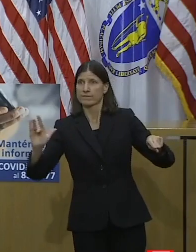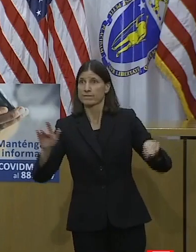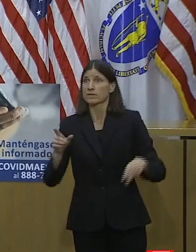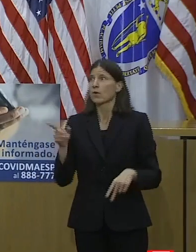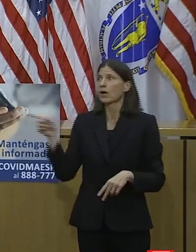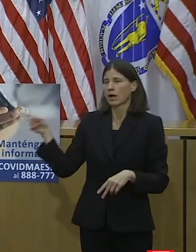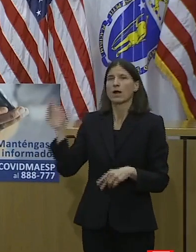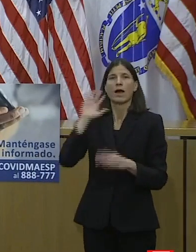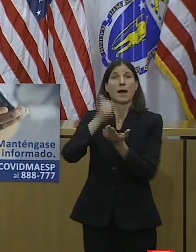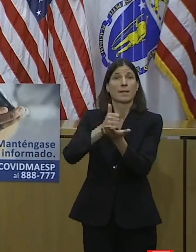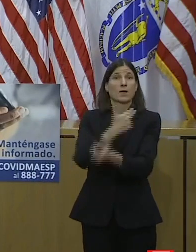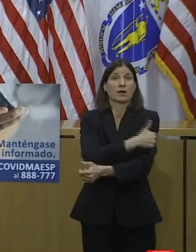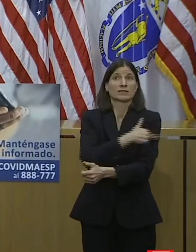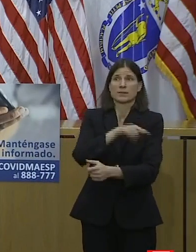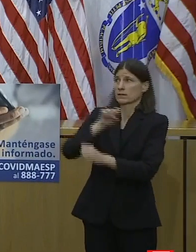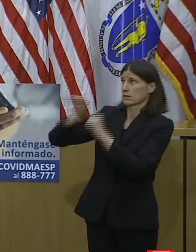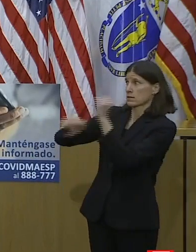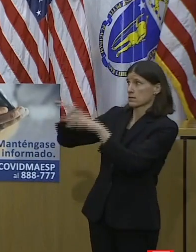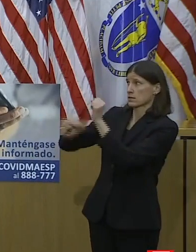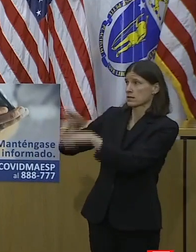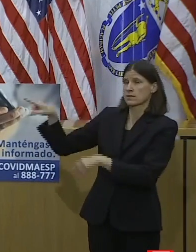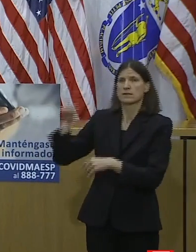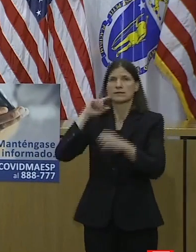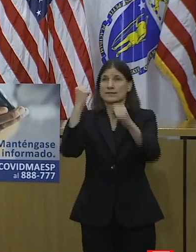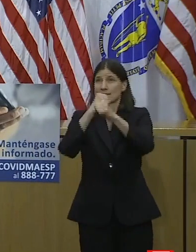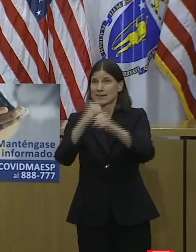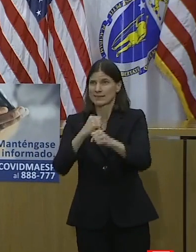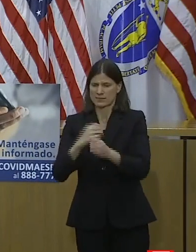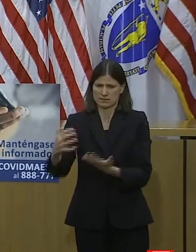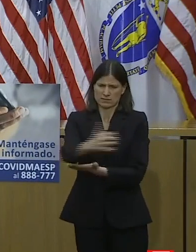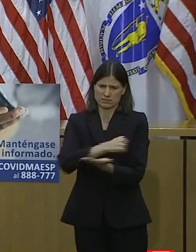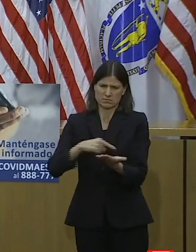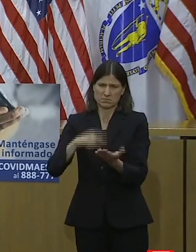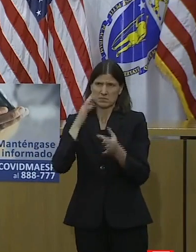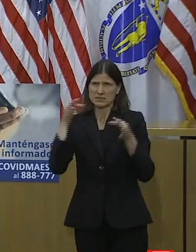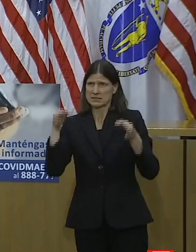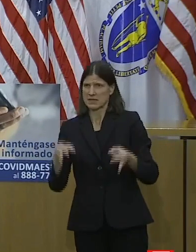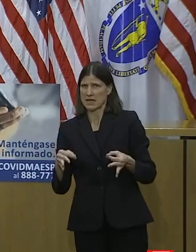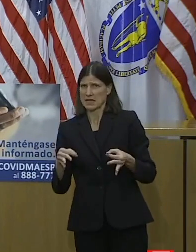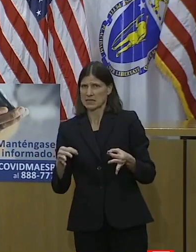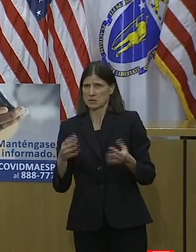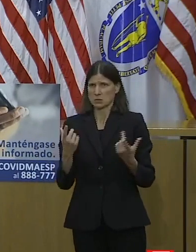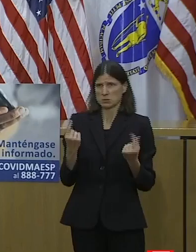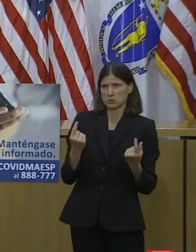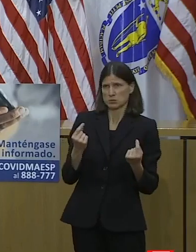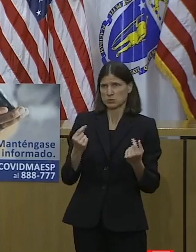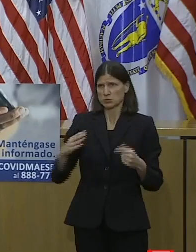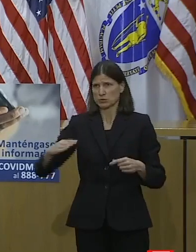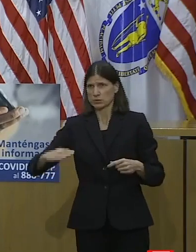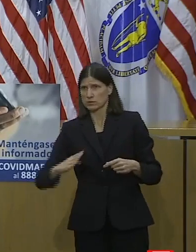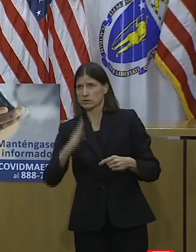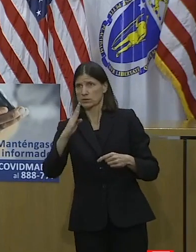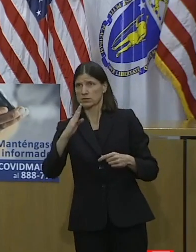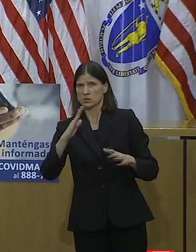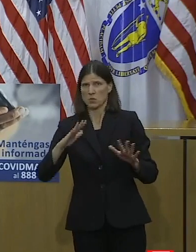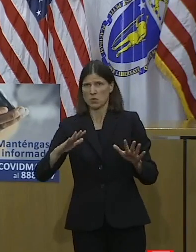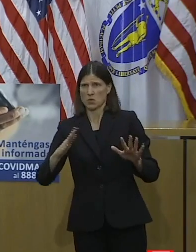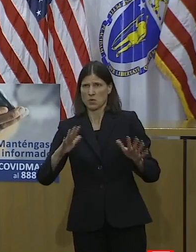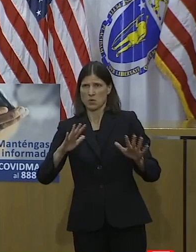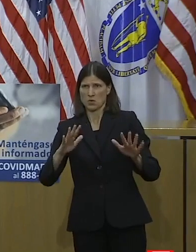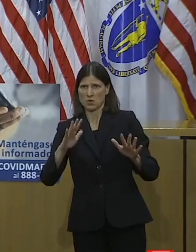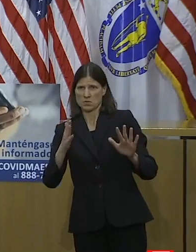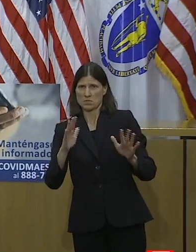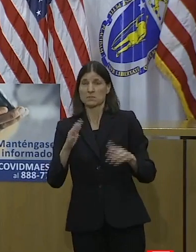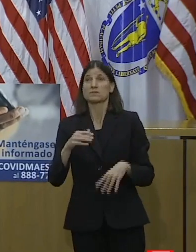so that we could free up both gear and people and space to manage COVID-19 when we